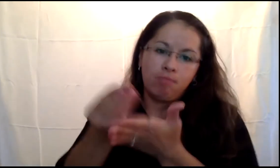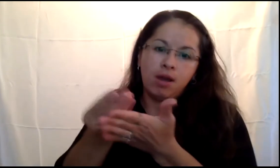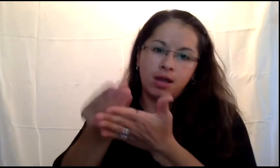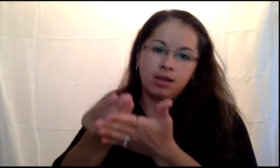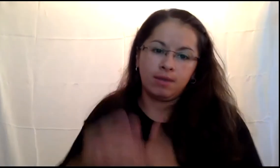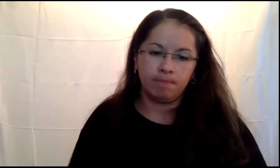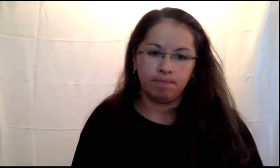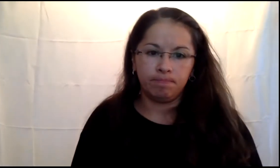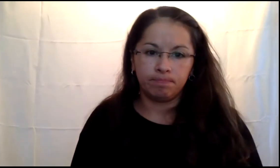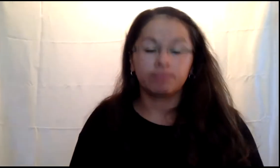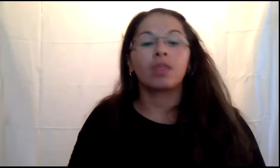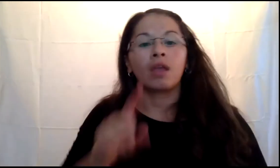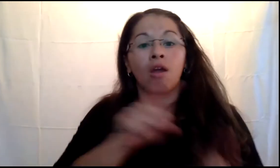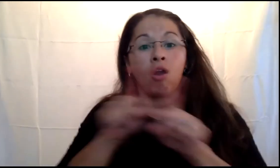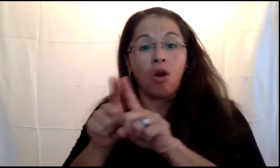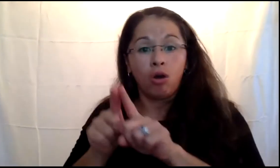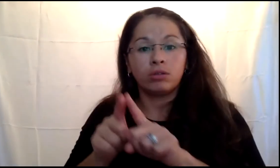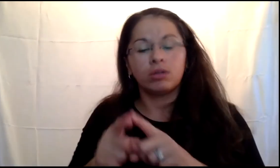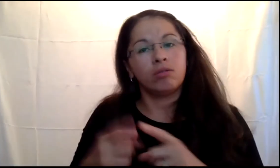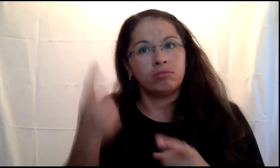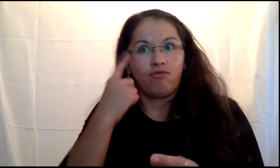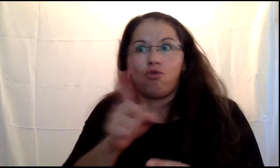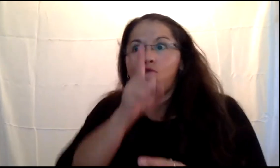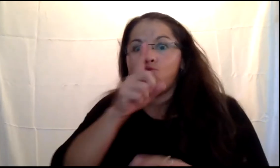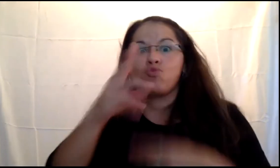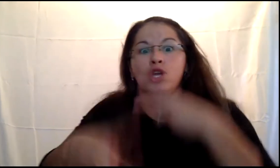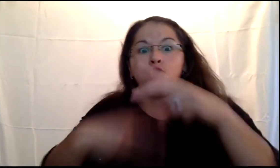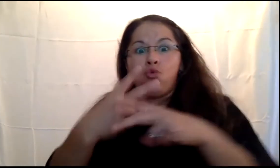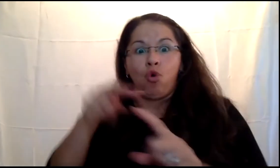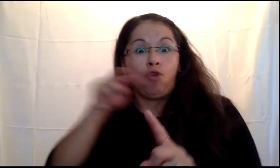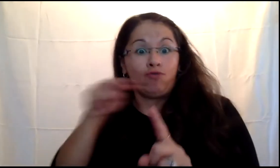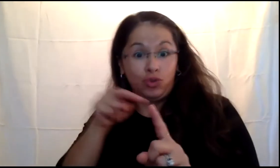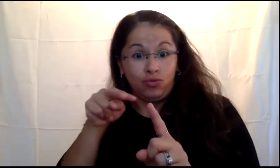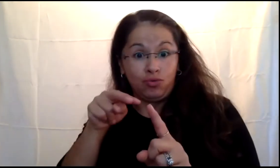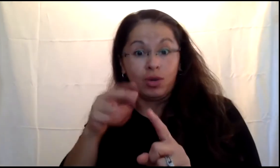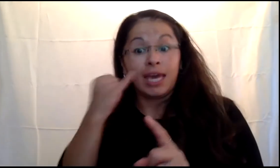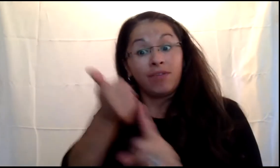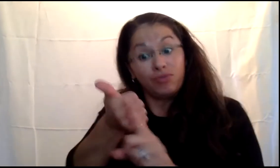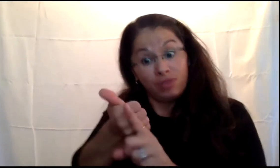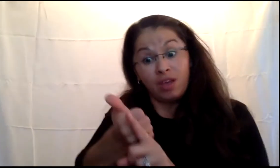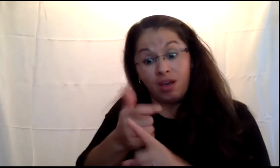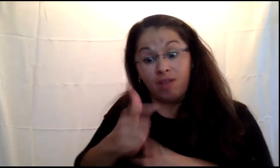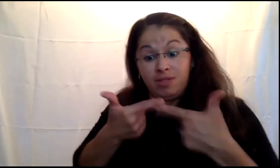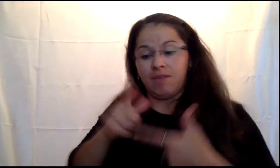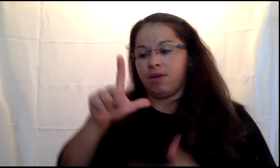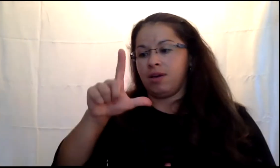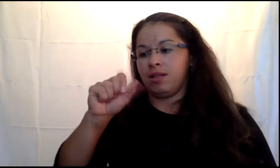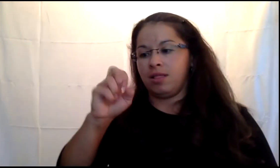to be realistic for students who might be in a locked out state and probably across the board,